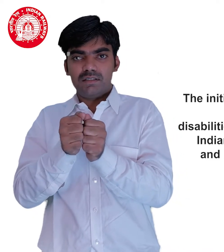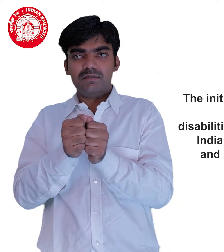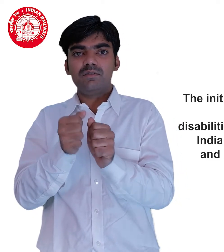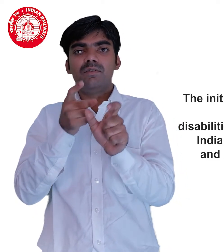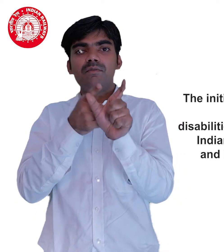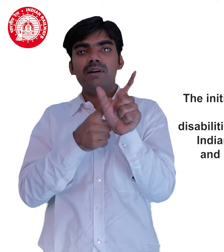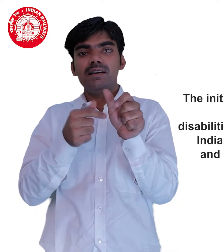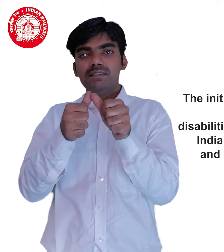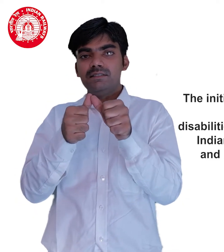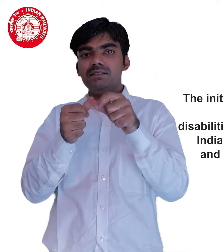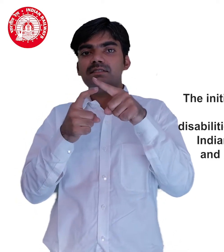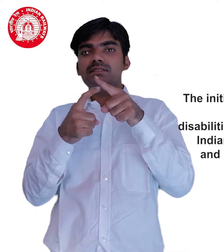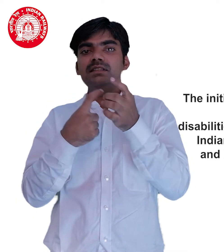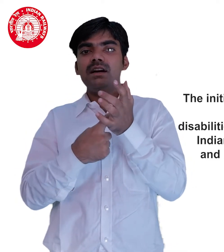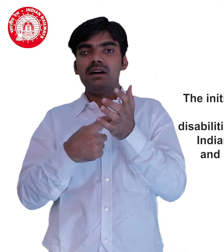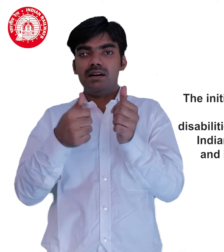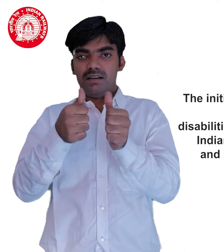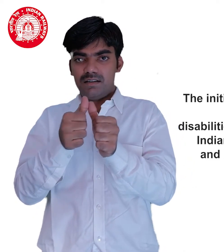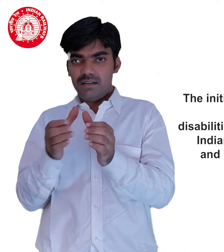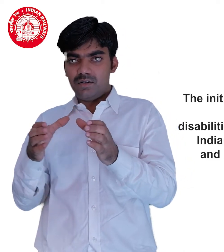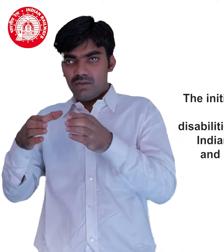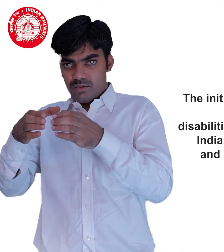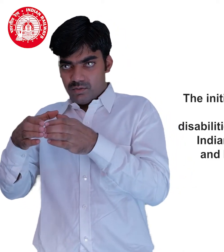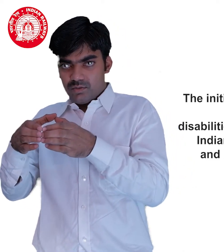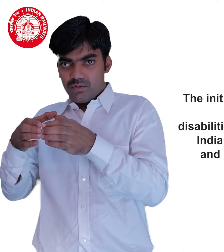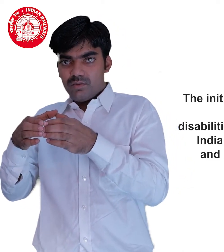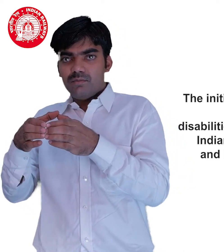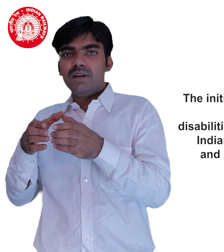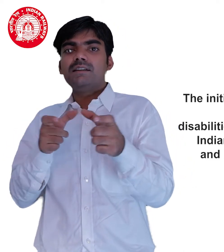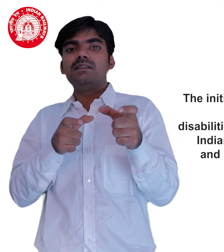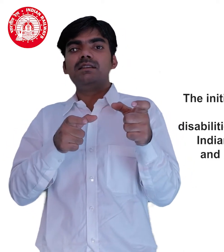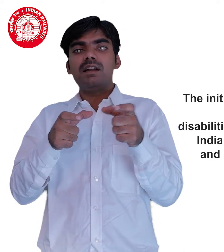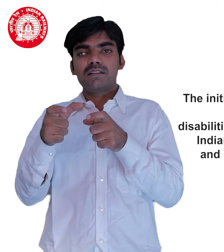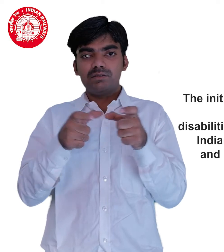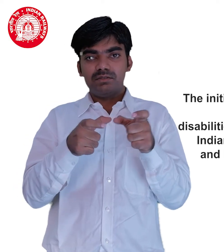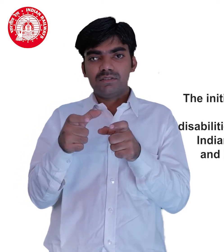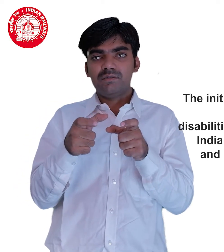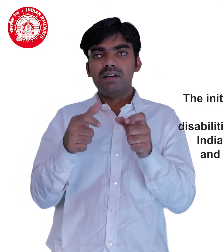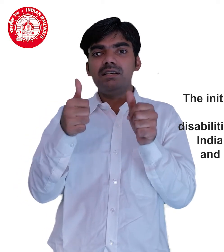association with Yatra and has been executed by Anuprayaas.